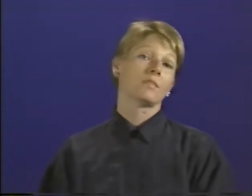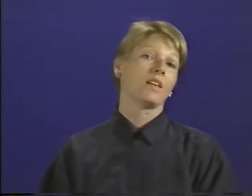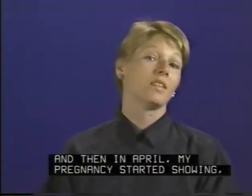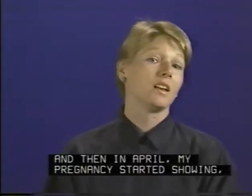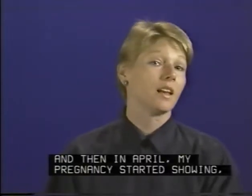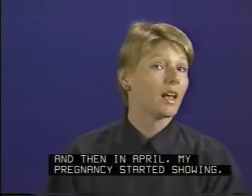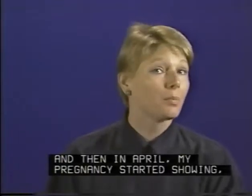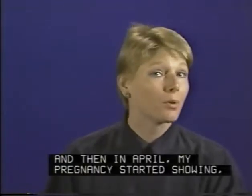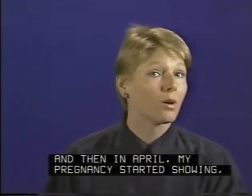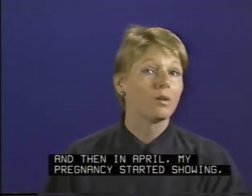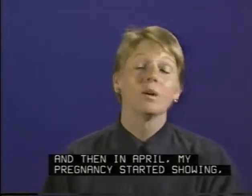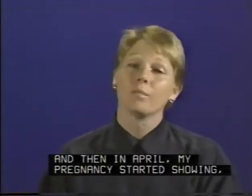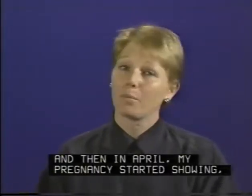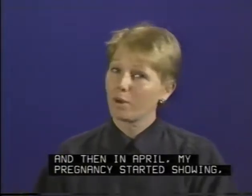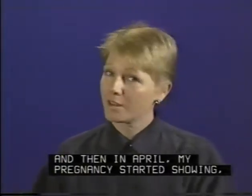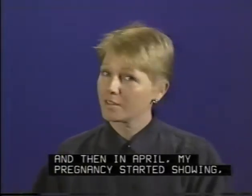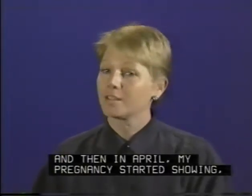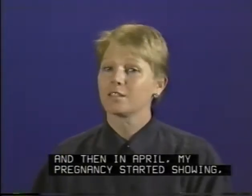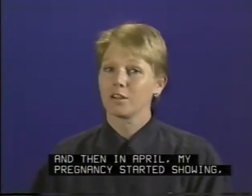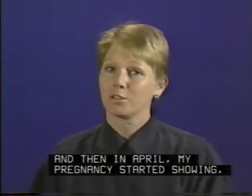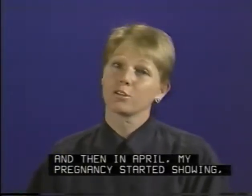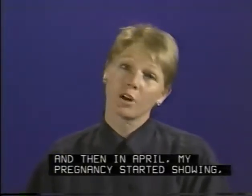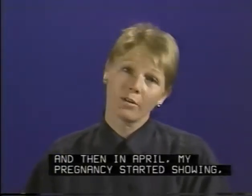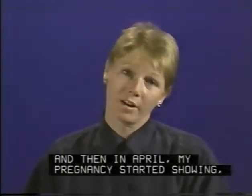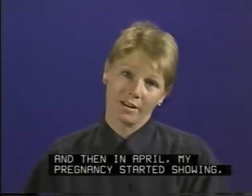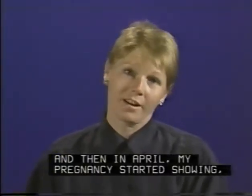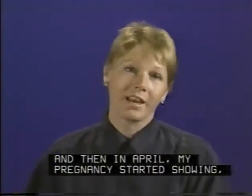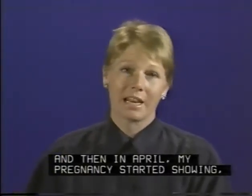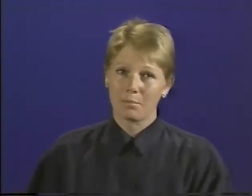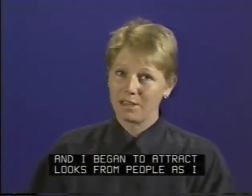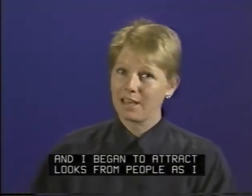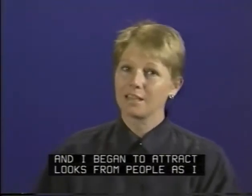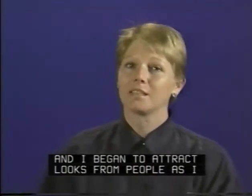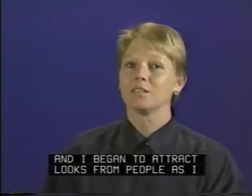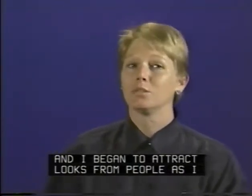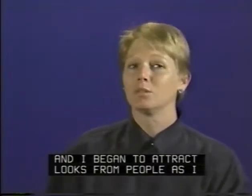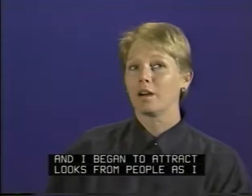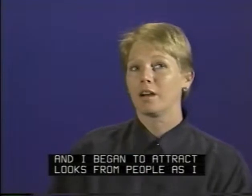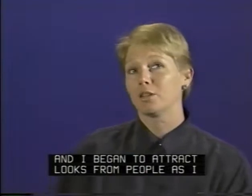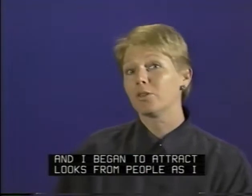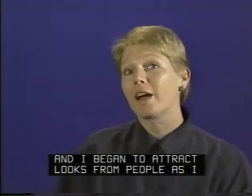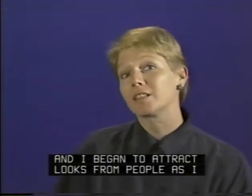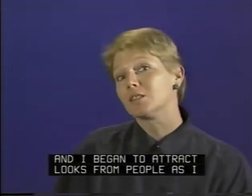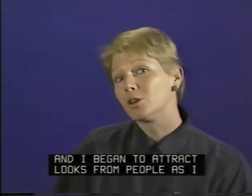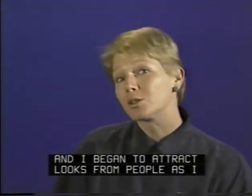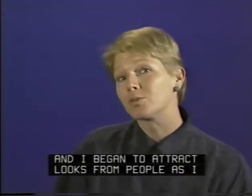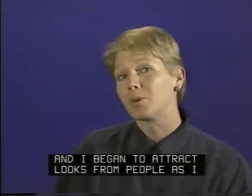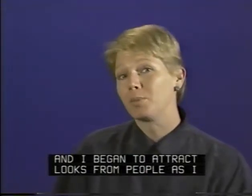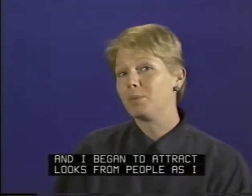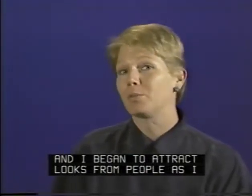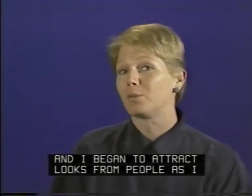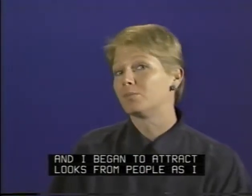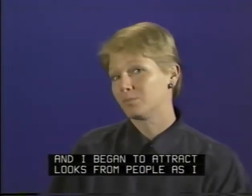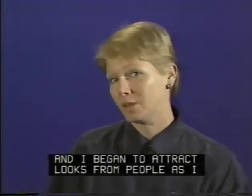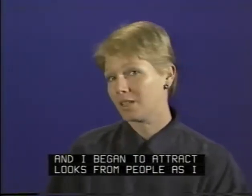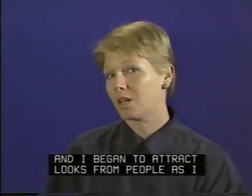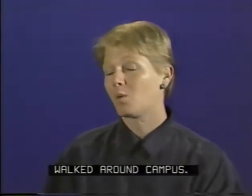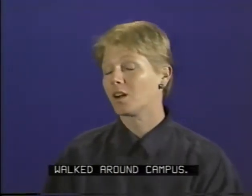And then in April, my pregnancy started showing, and I began to attract looks from people as I walked